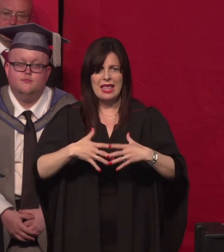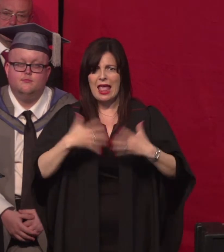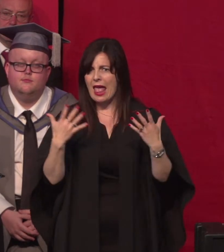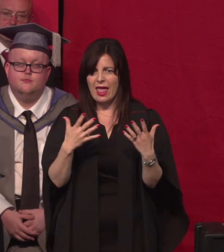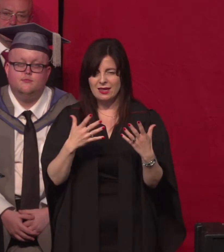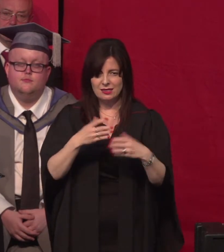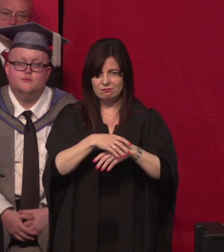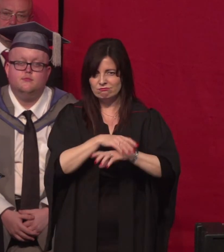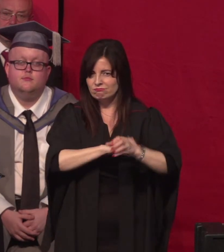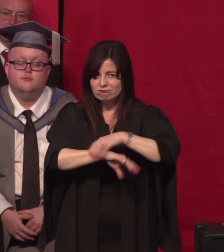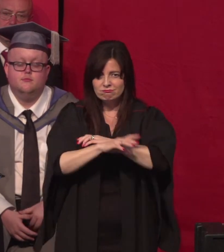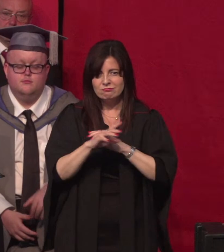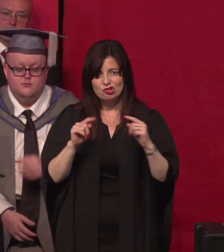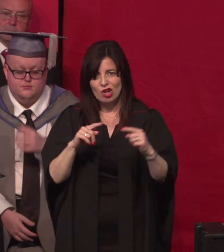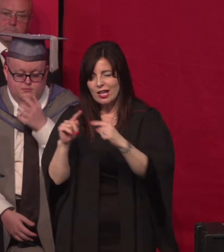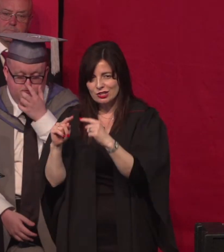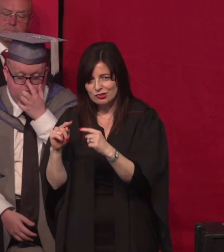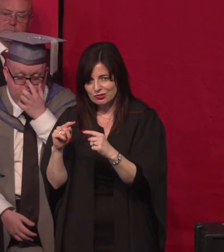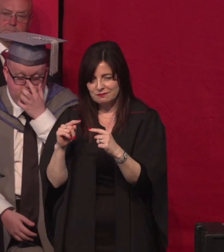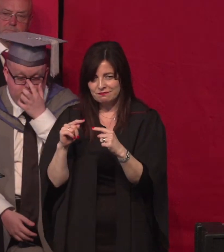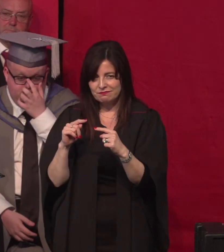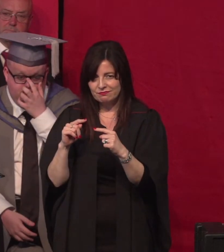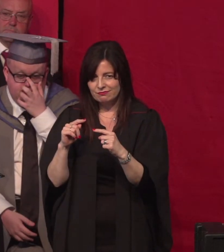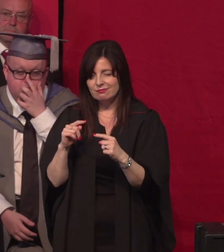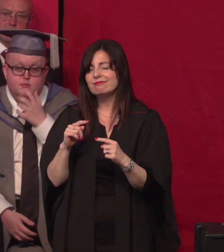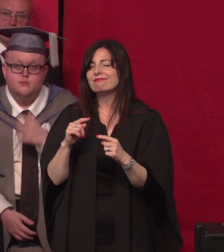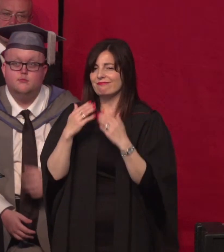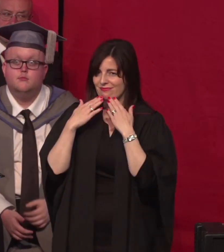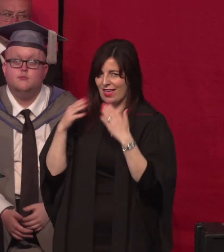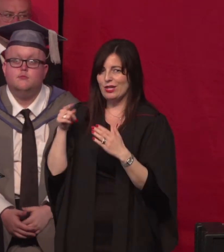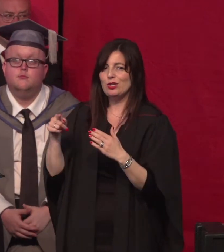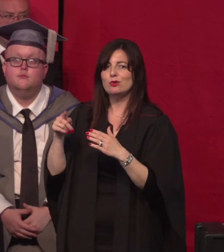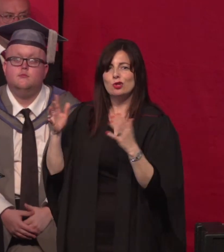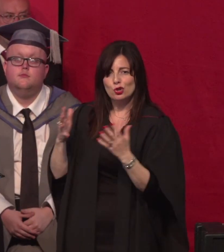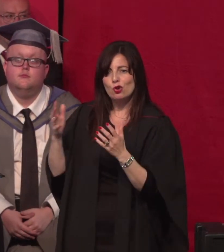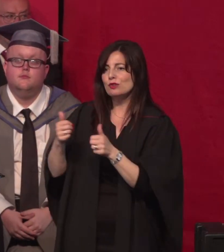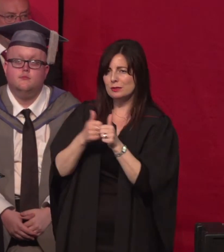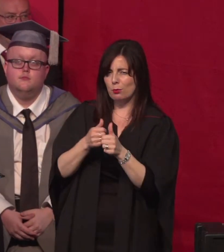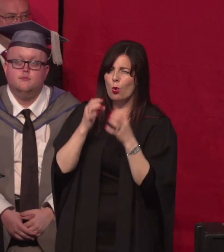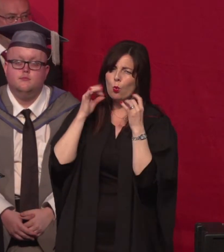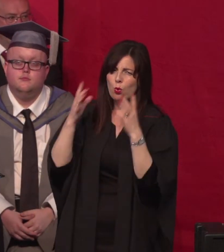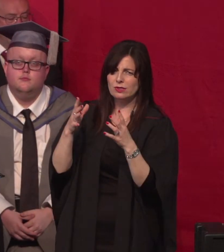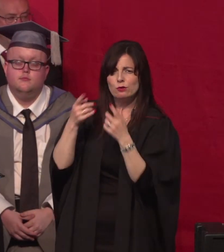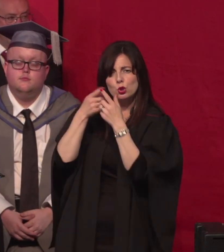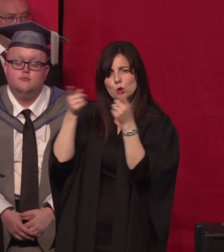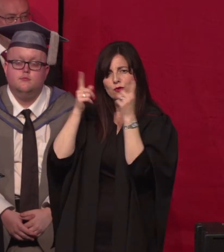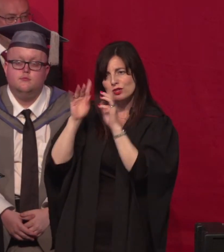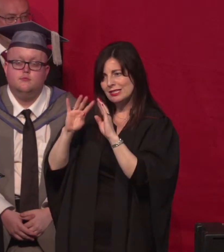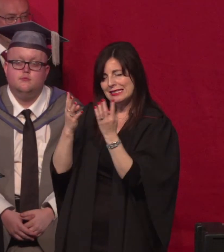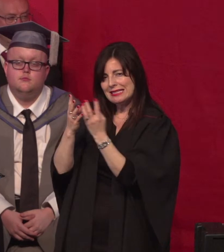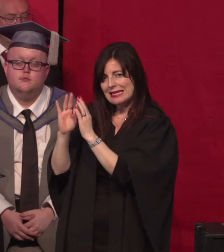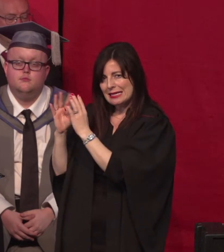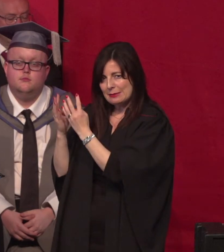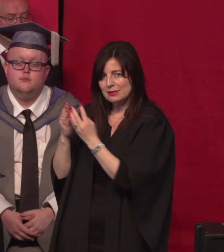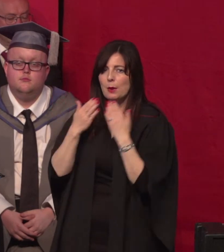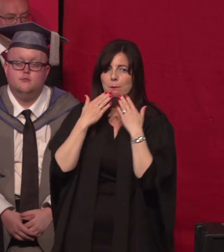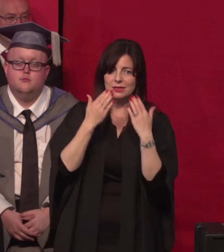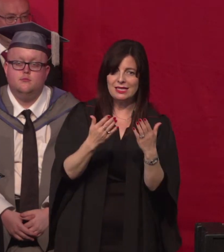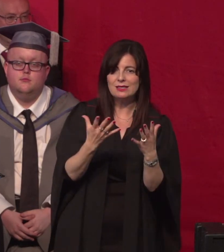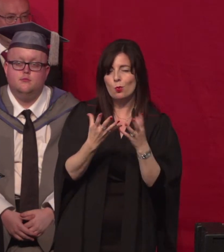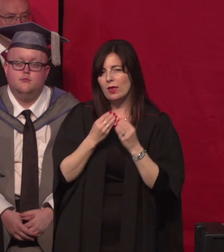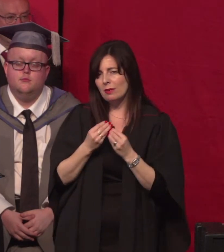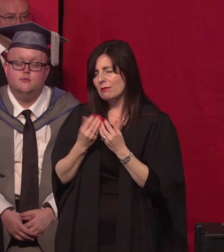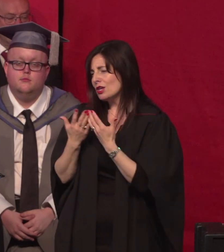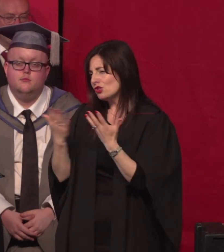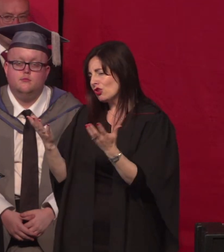front of me. This is all thanks to the encouragement and support of our wonderful university teams. So please, join me in showing our